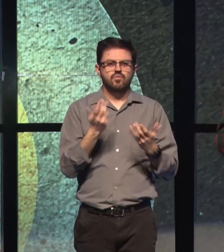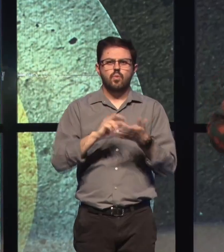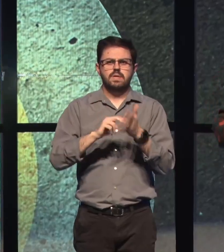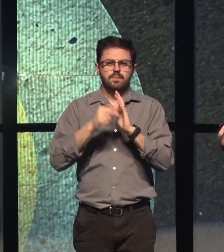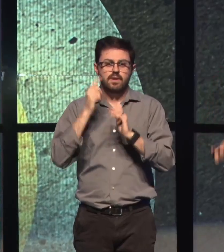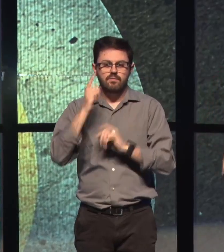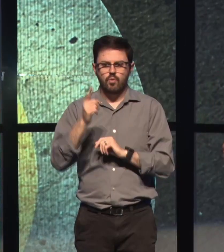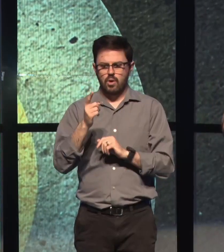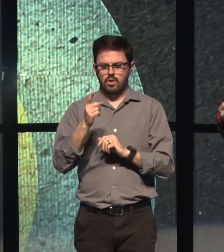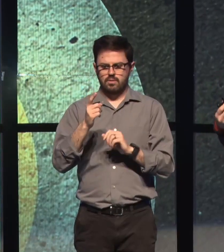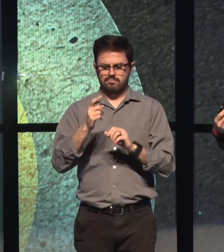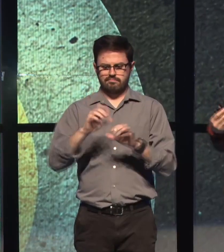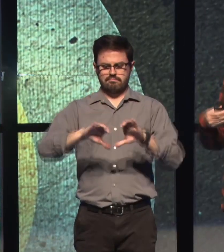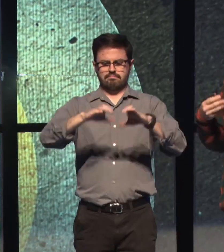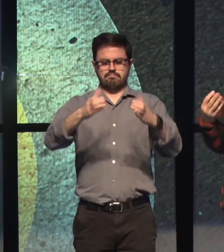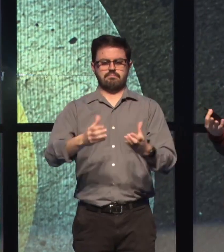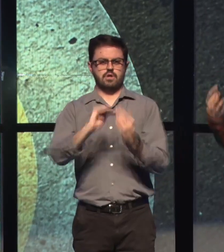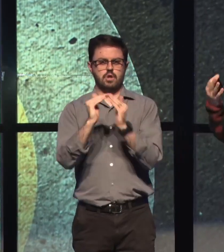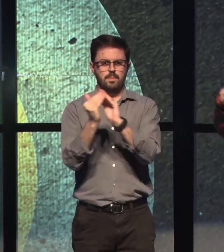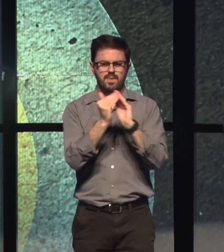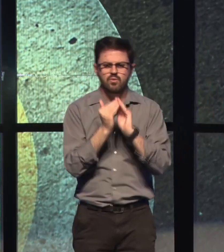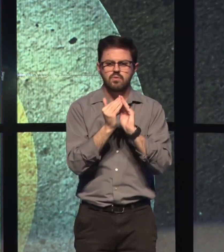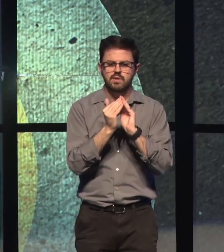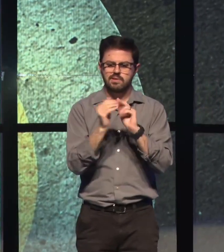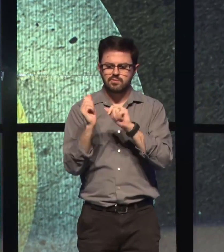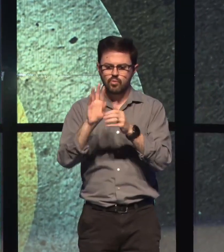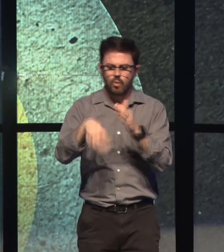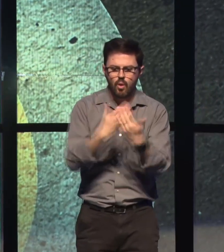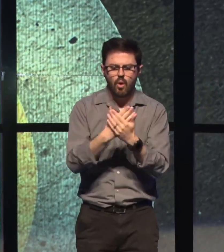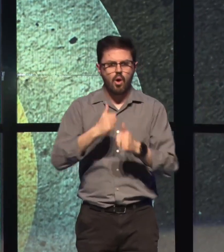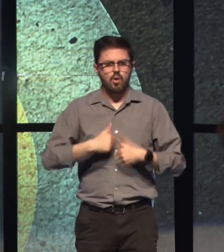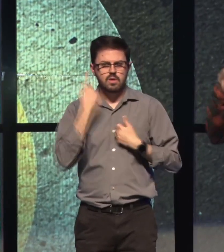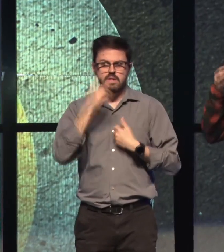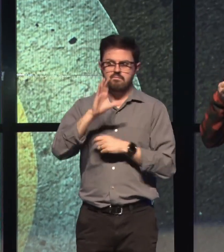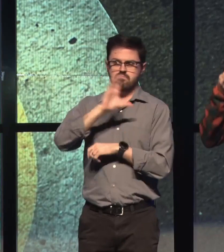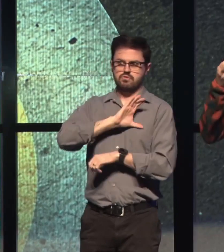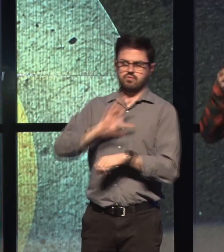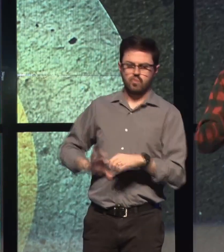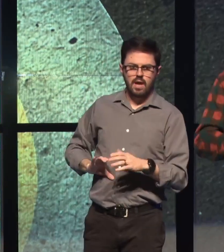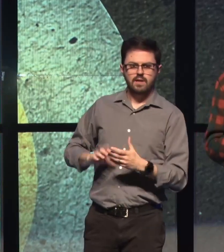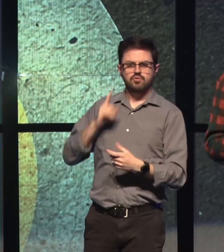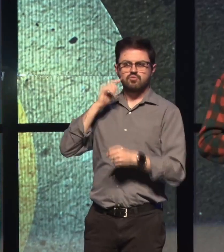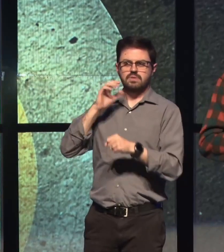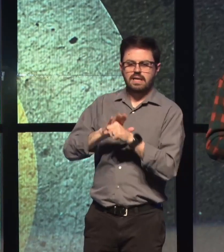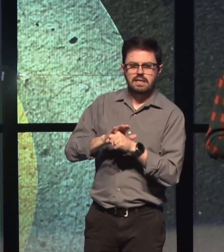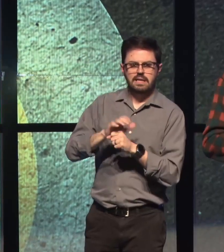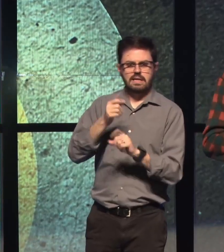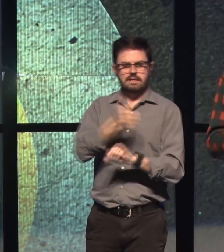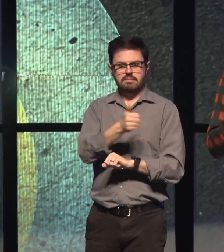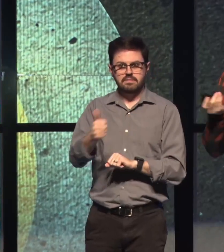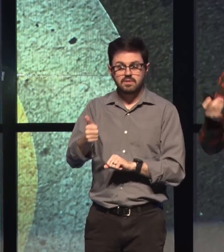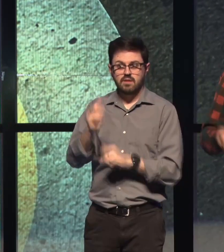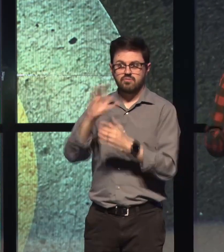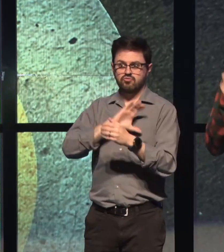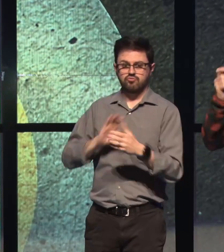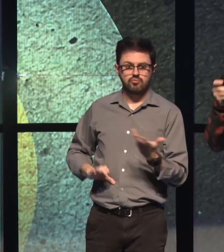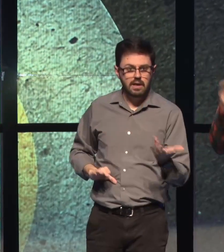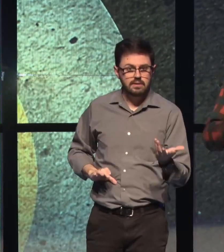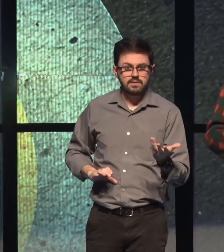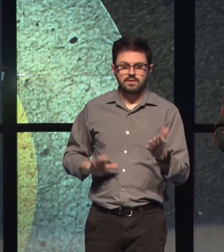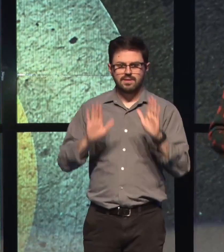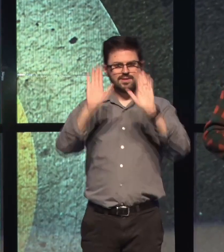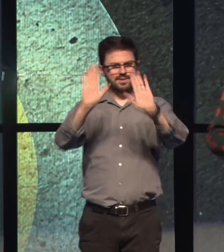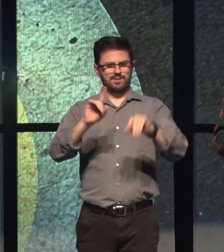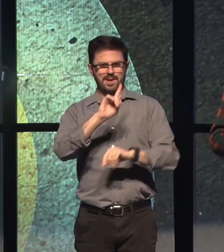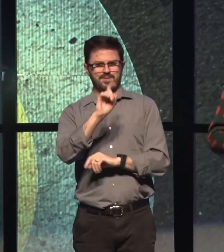Christ? What does it mean as a community to dedicate ourselves to the living Christ? Well, that's a great question. I am glad